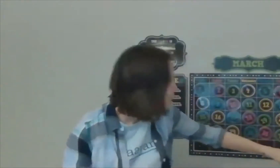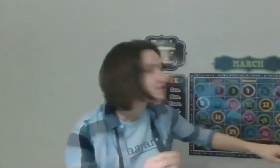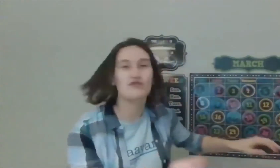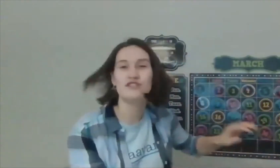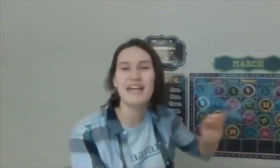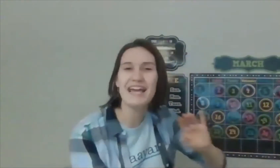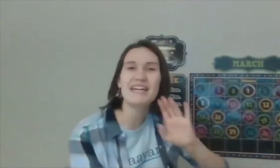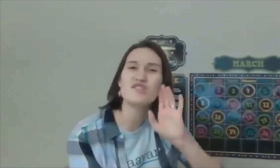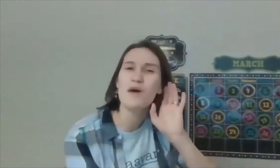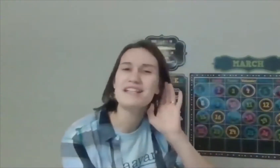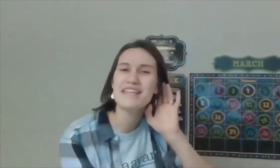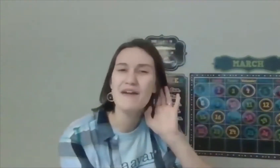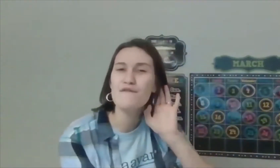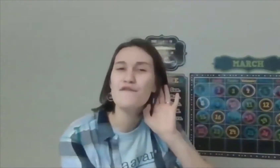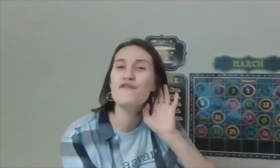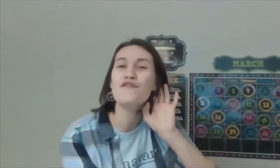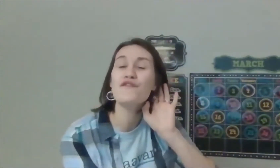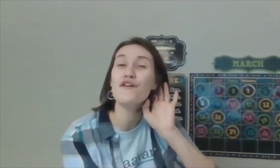March 27th. So today is what day?